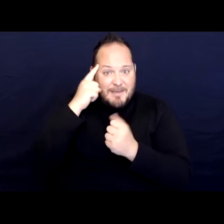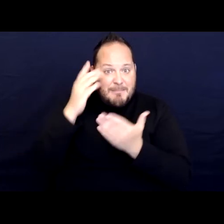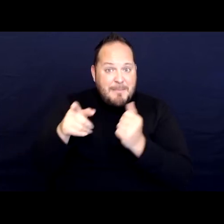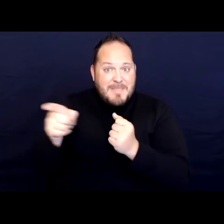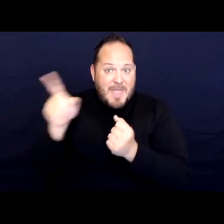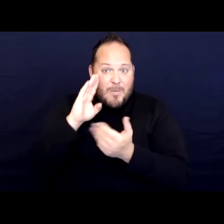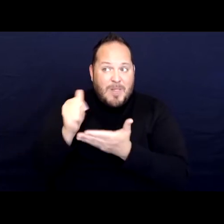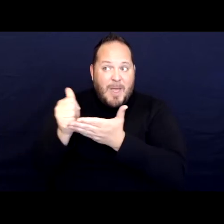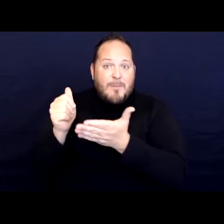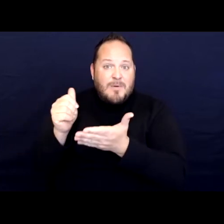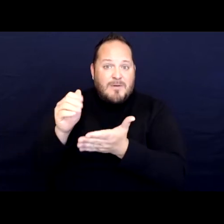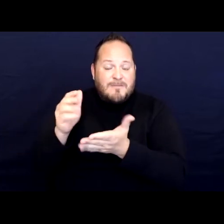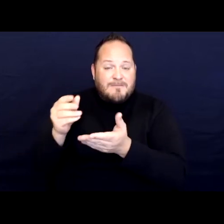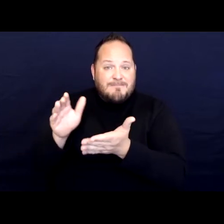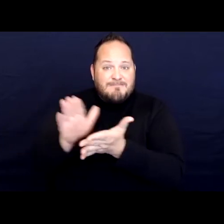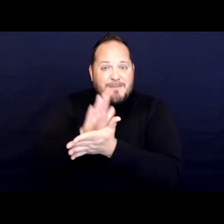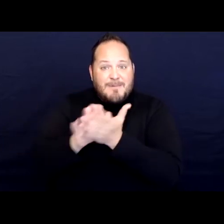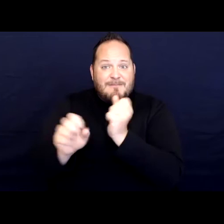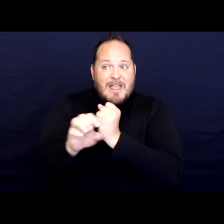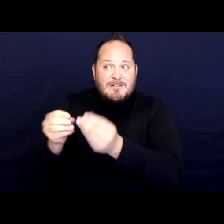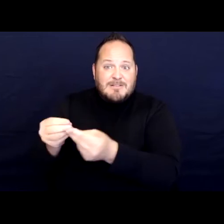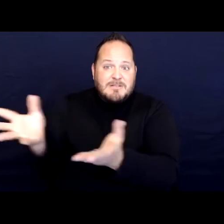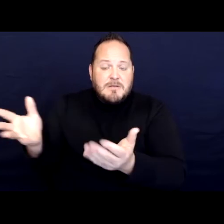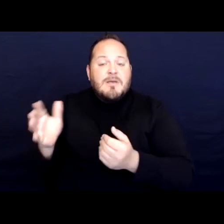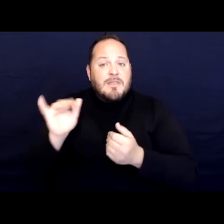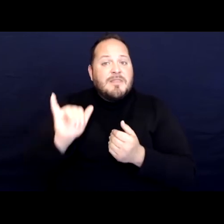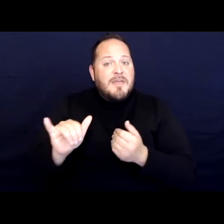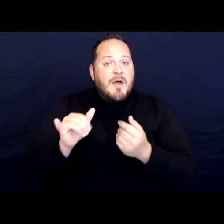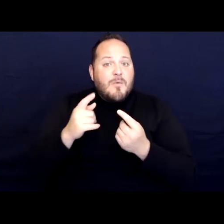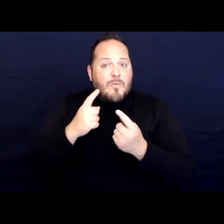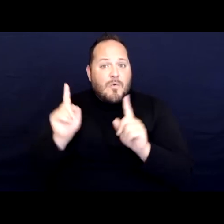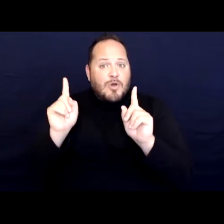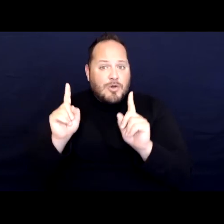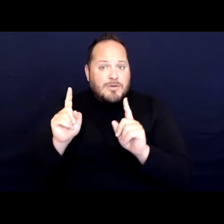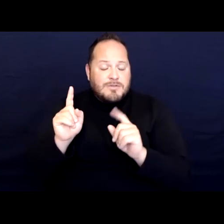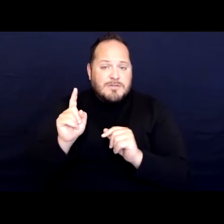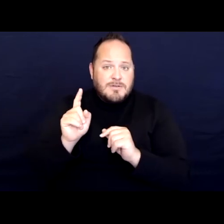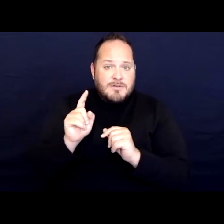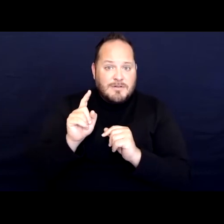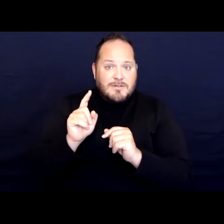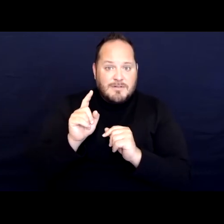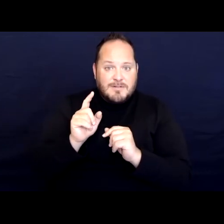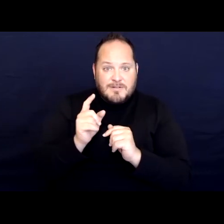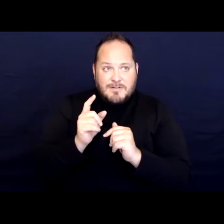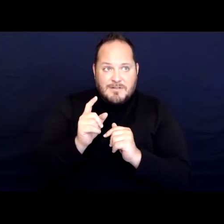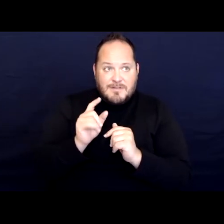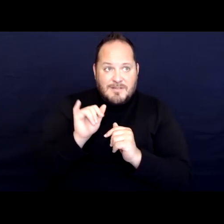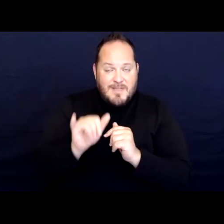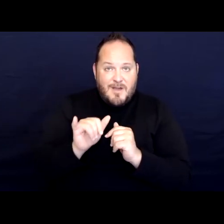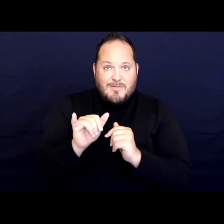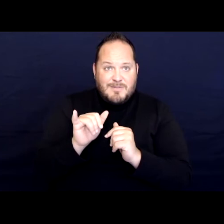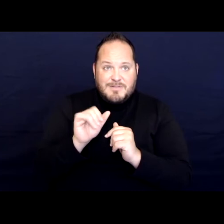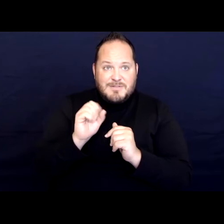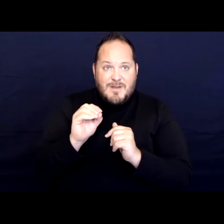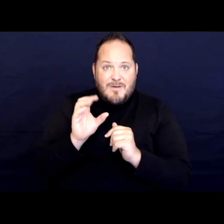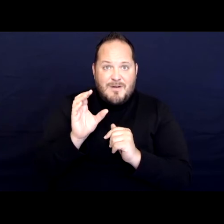the word out. And that worked, you know which was so odd,